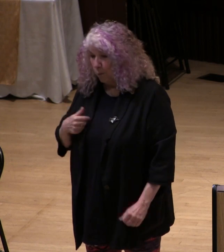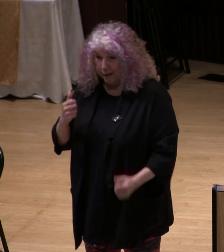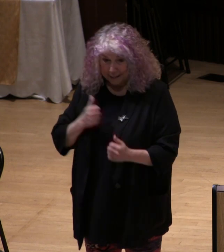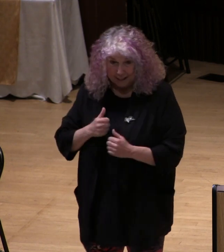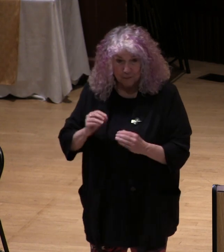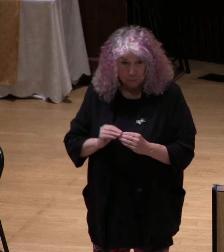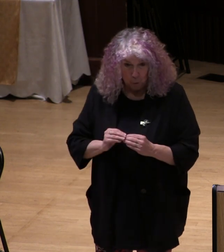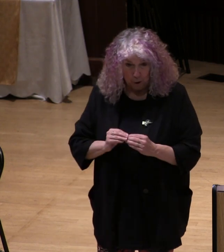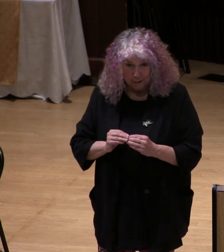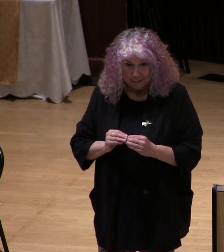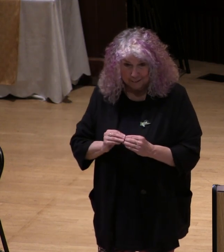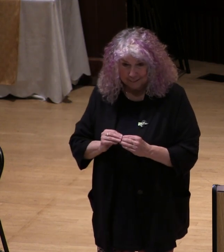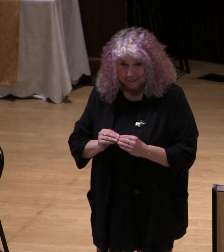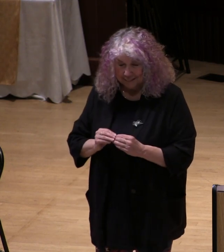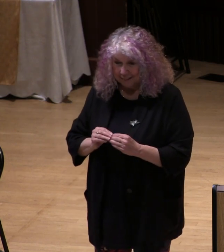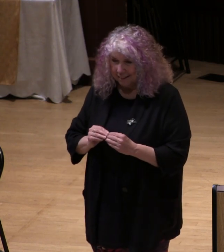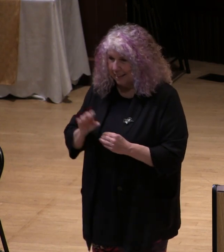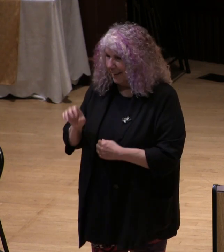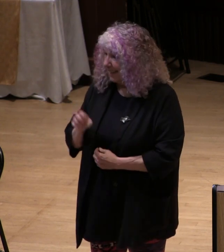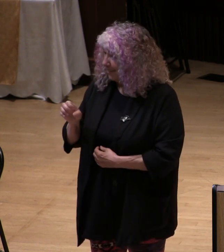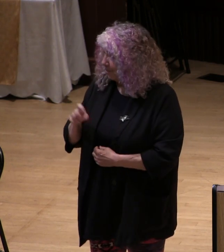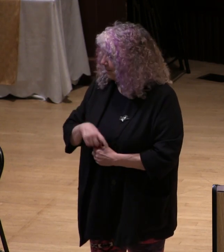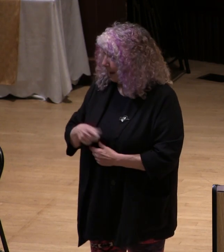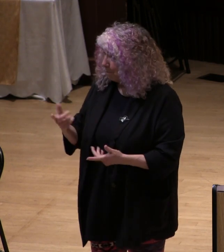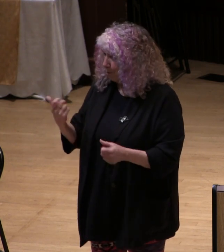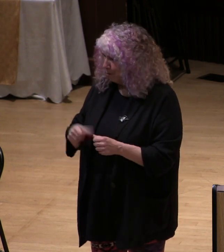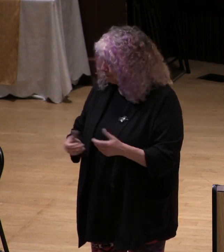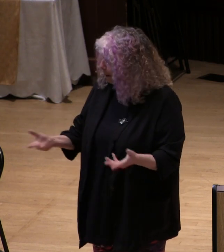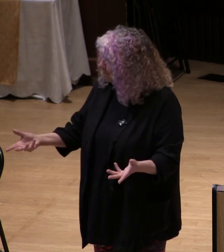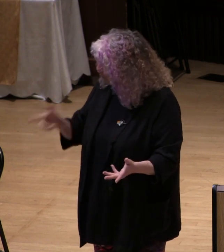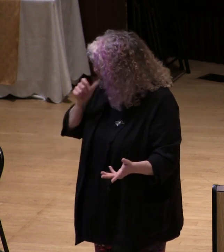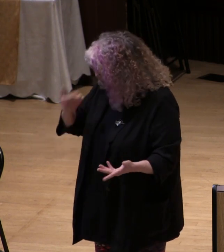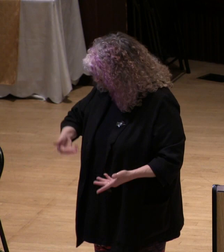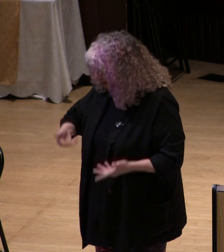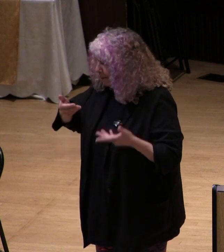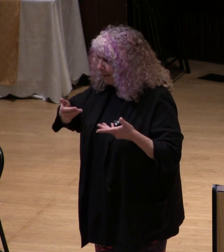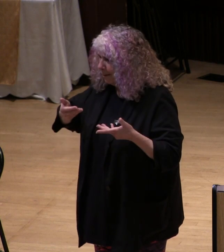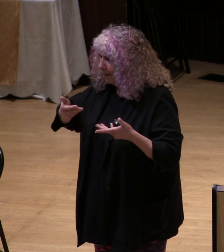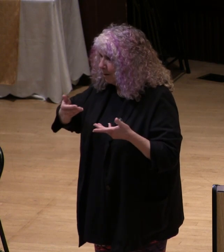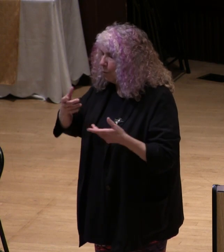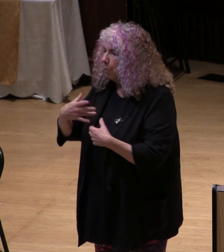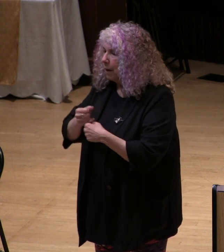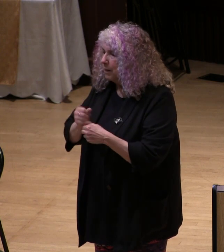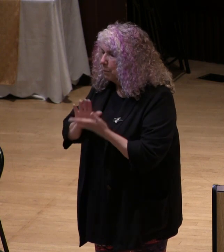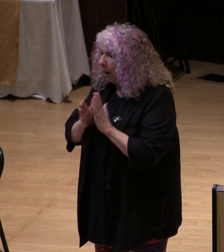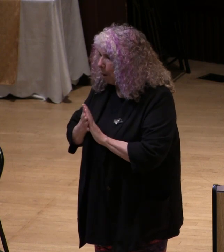love more. Easter is a time to remember who we are created to be.